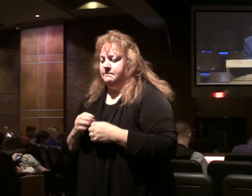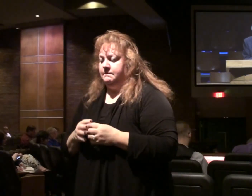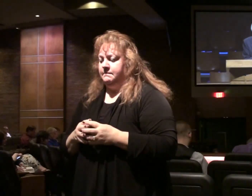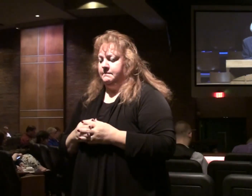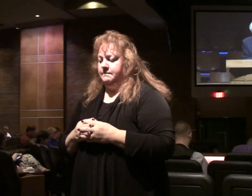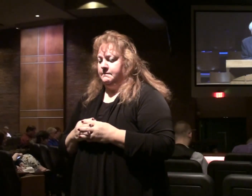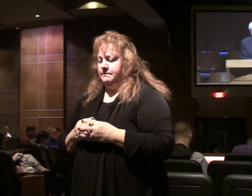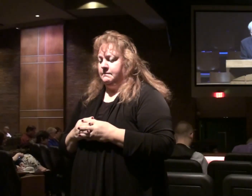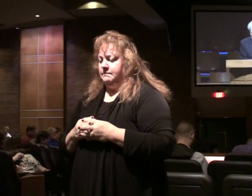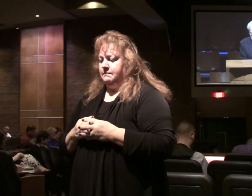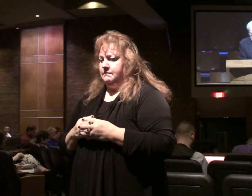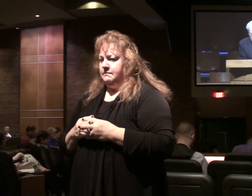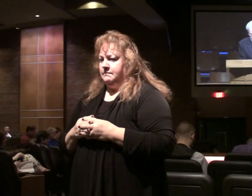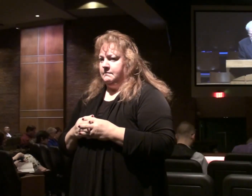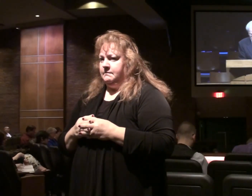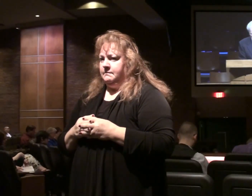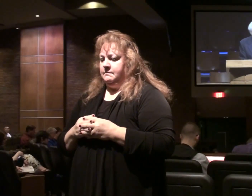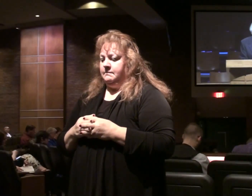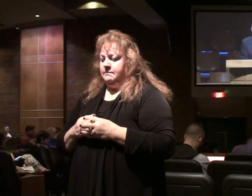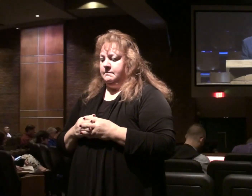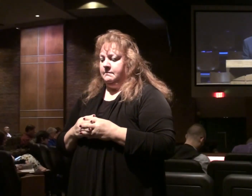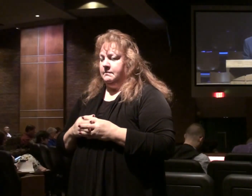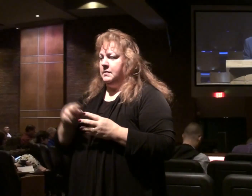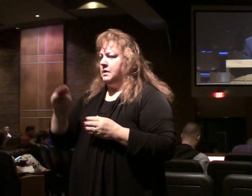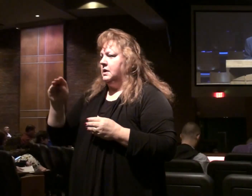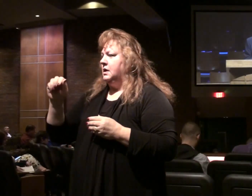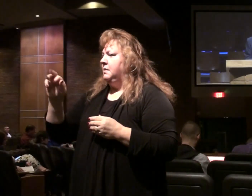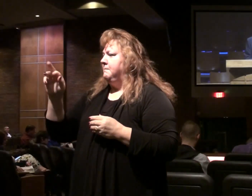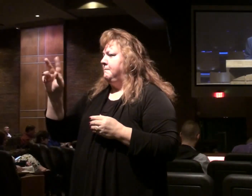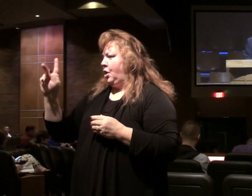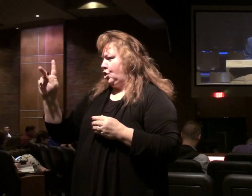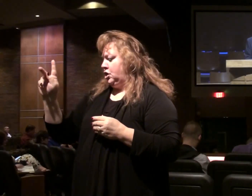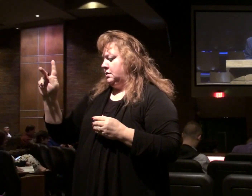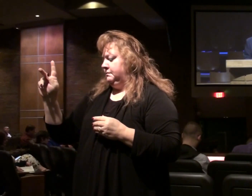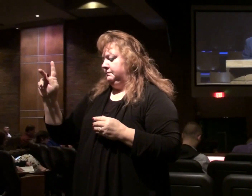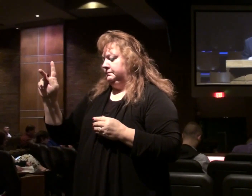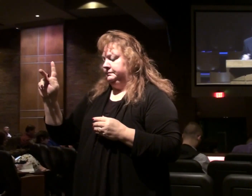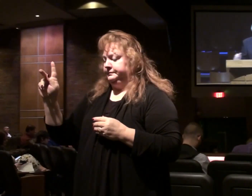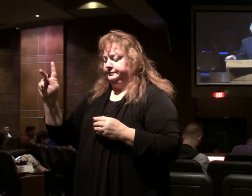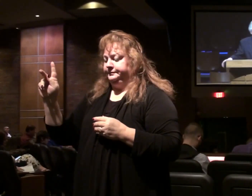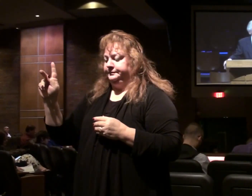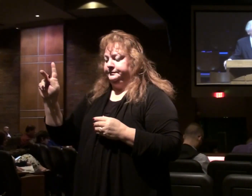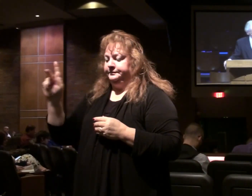In a parable given after this one, Mark records